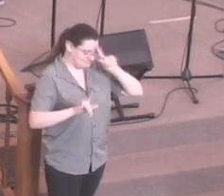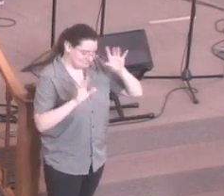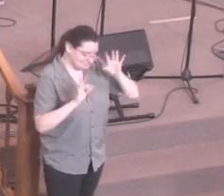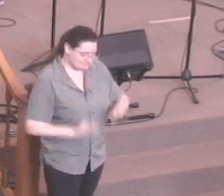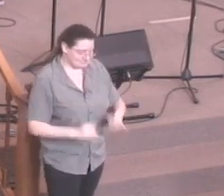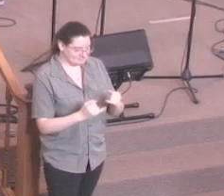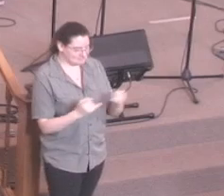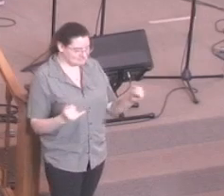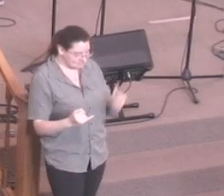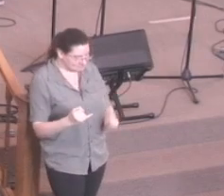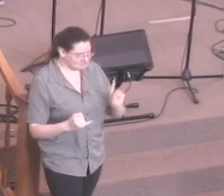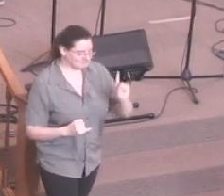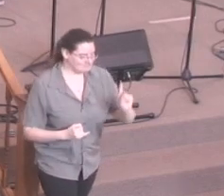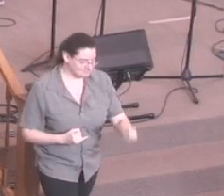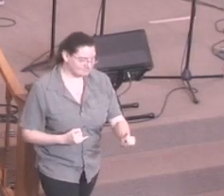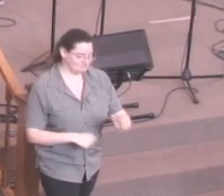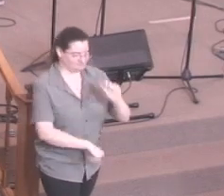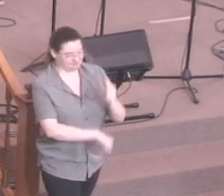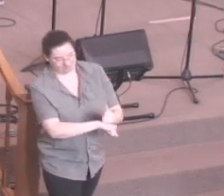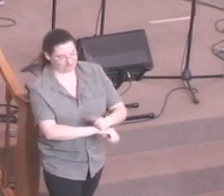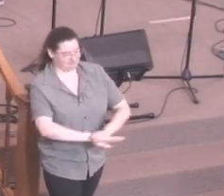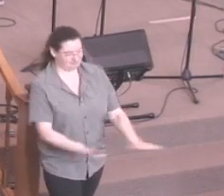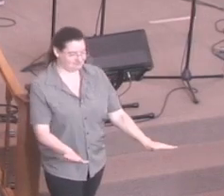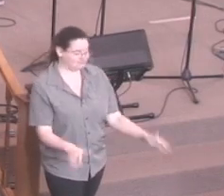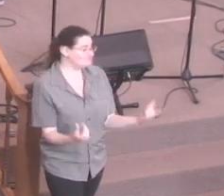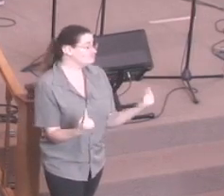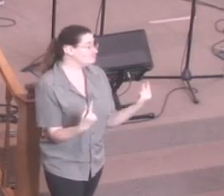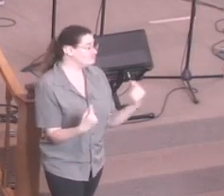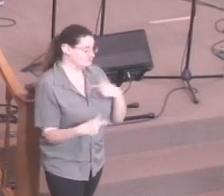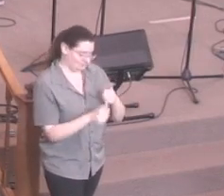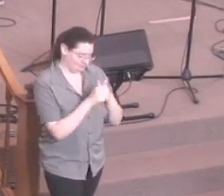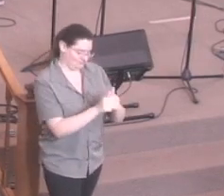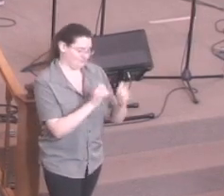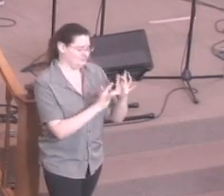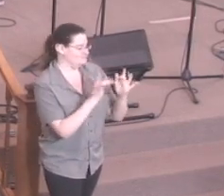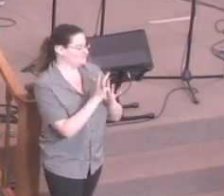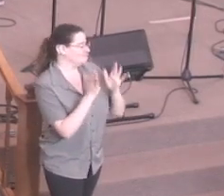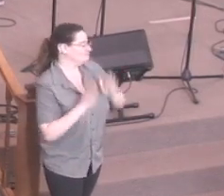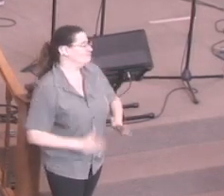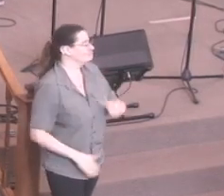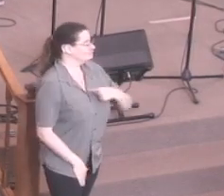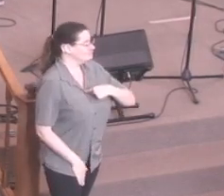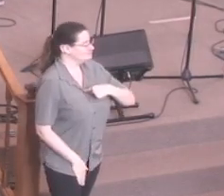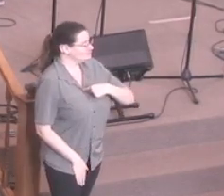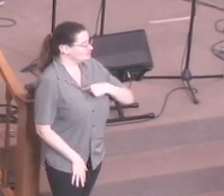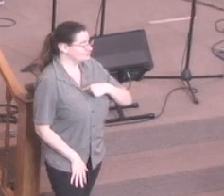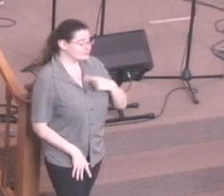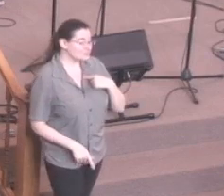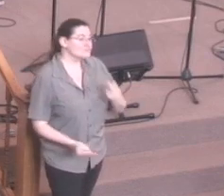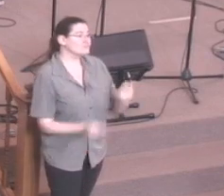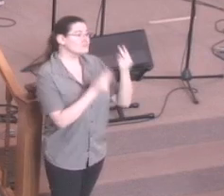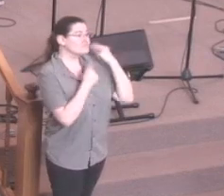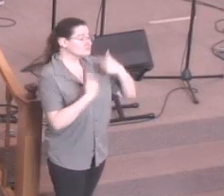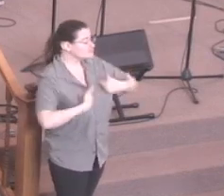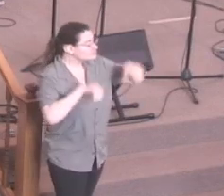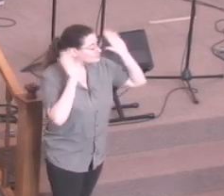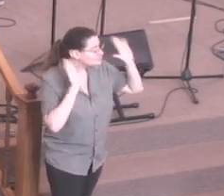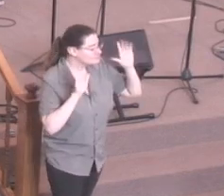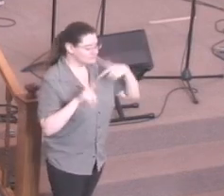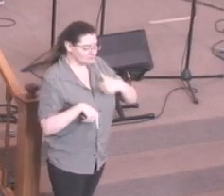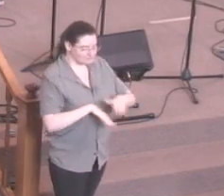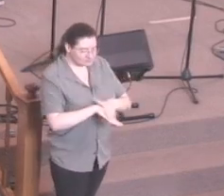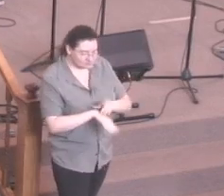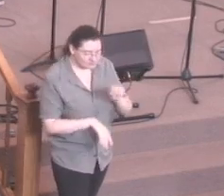the line. The decision has been made. I'm a disciple of Jesus. I won't look back or let up,